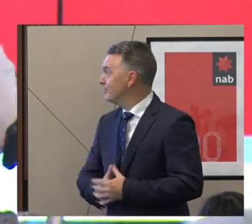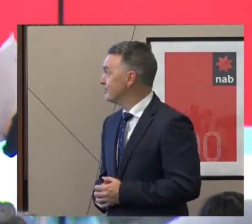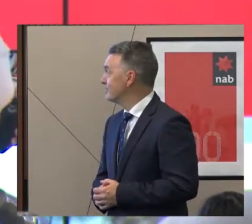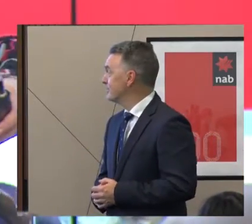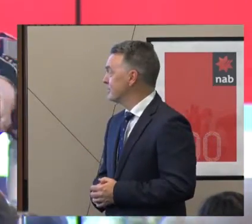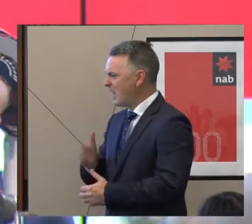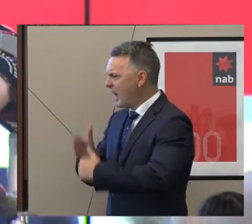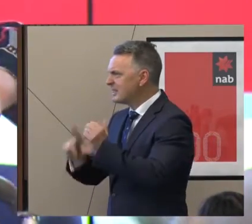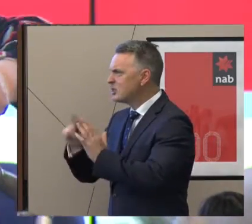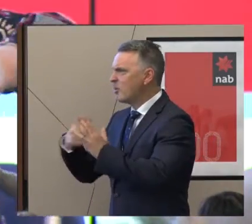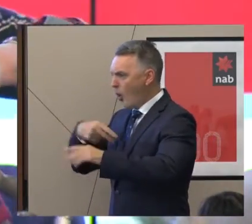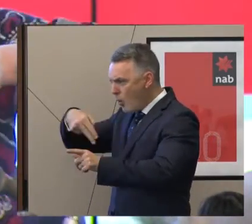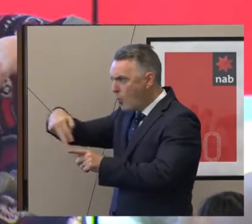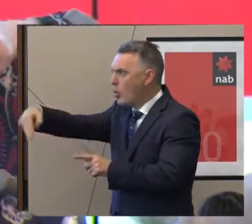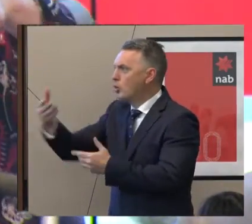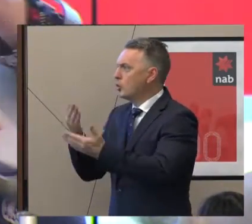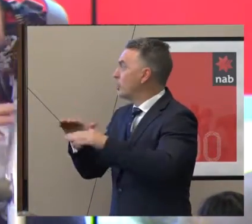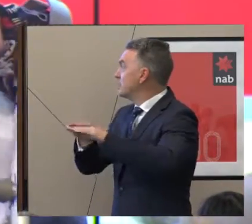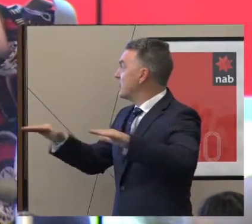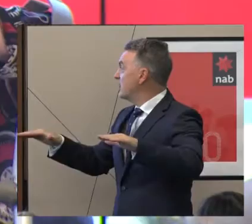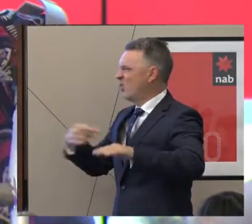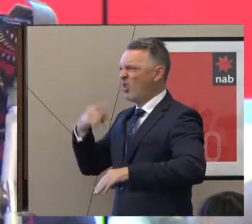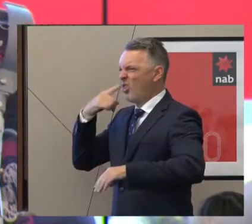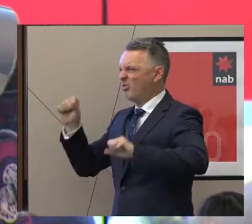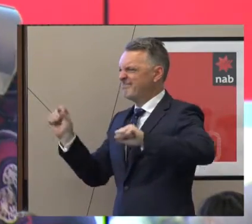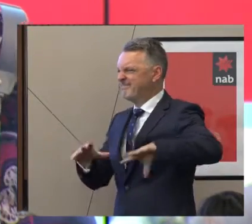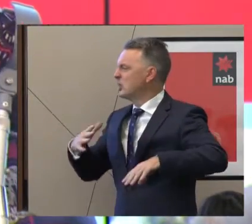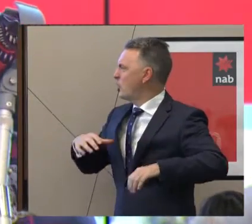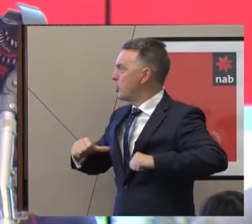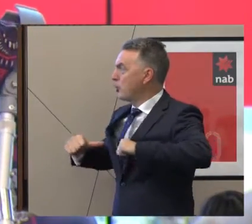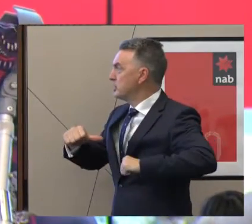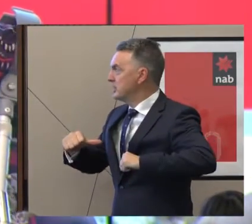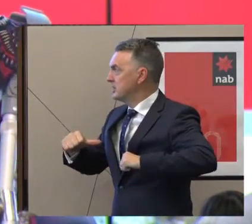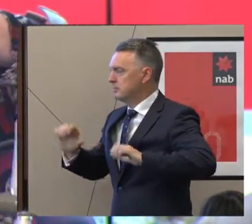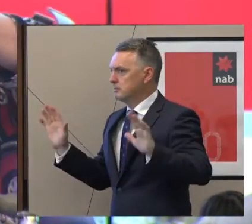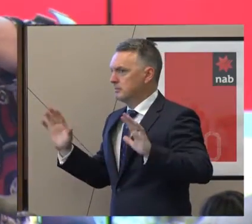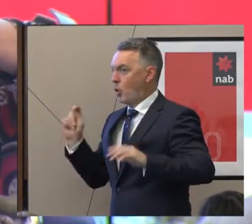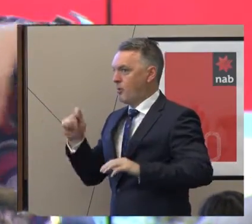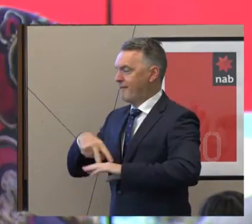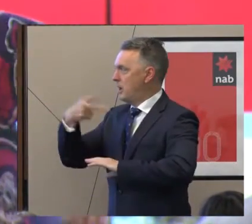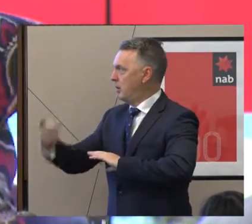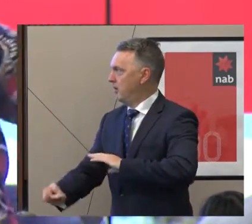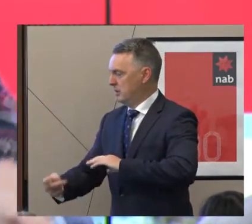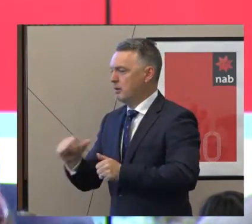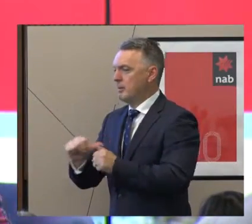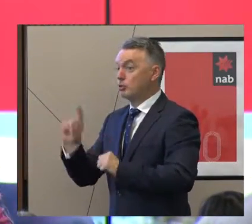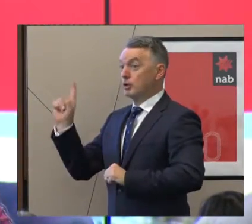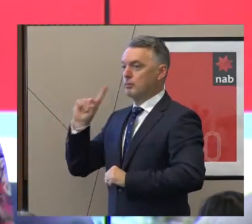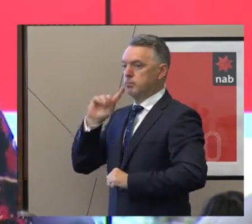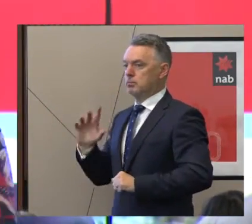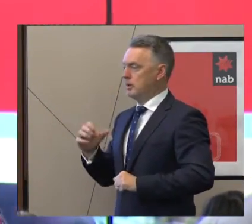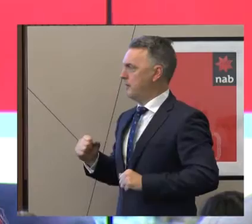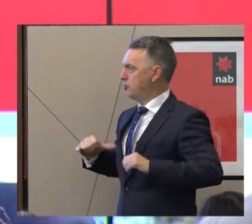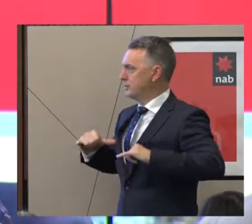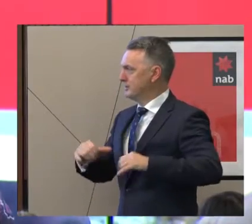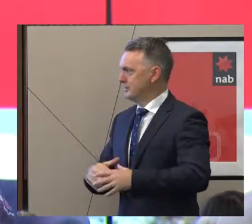Last time I walked onto a stage, I thought I won't use my crutches and I nearly fell off it. So I thought this time perhaps I should use my